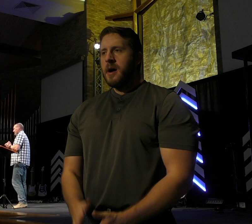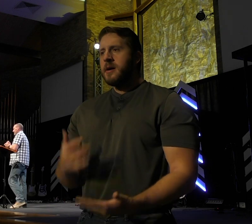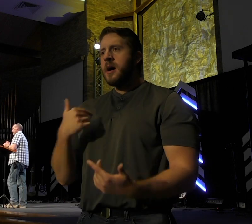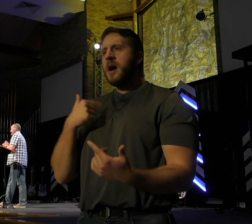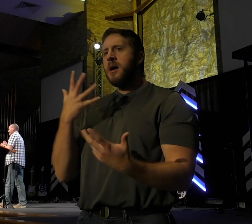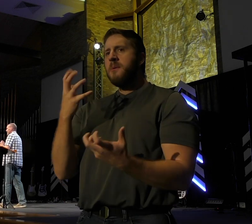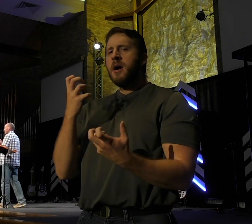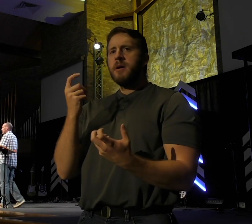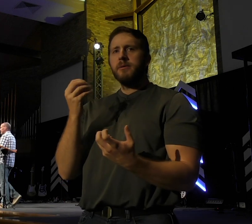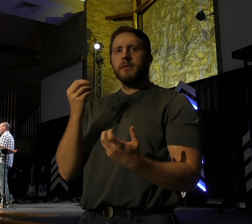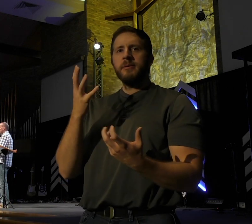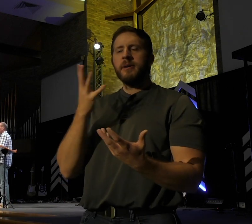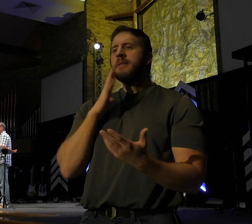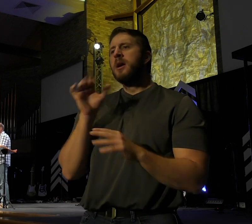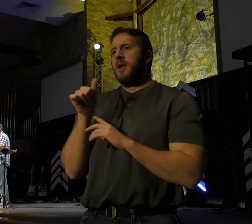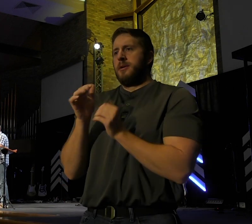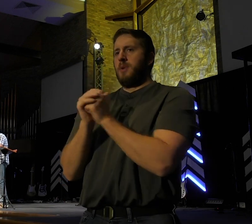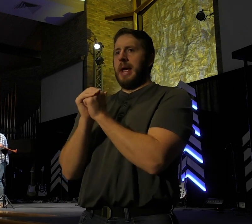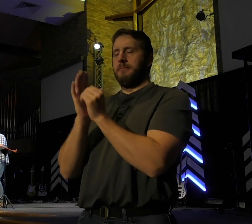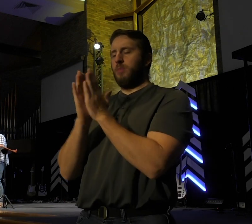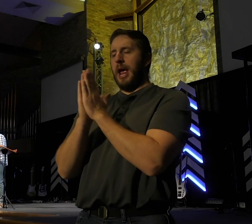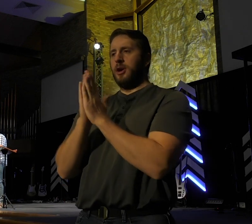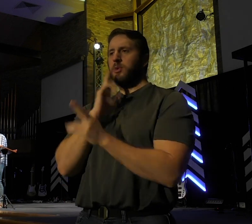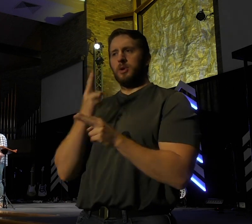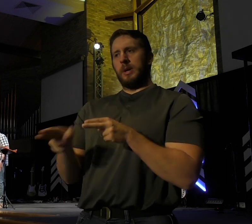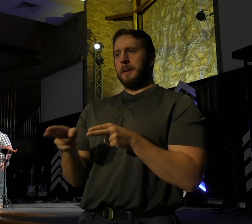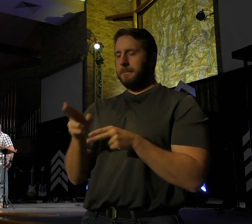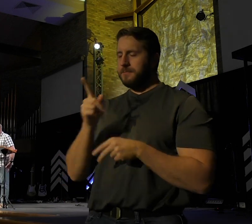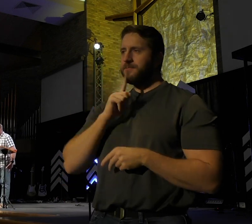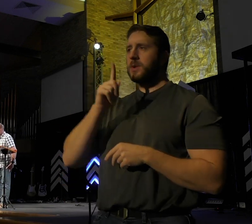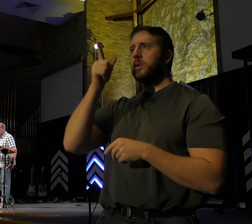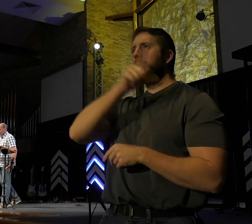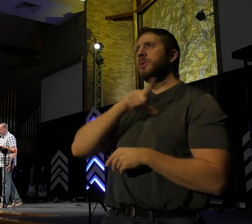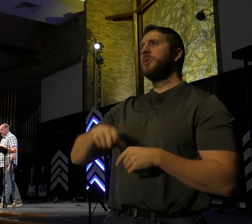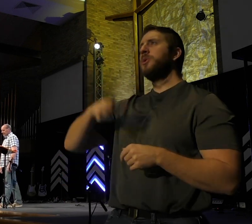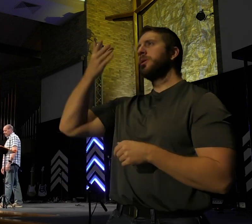I'd like to just have another prayer. Would you bow your heads in prayer with me? Lord God,